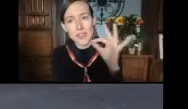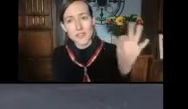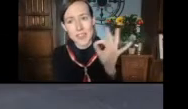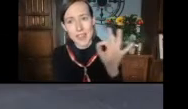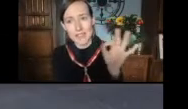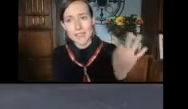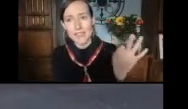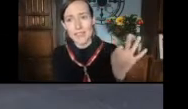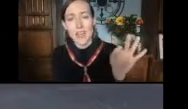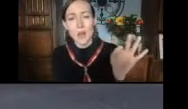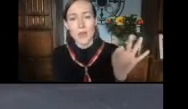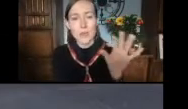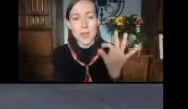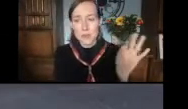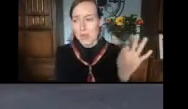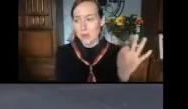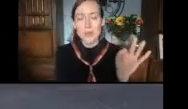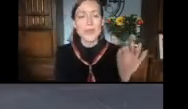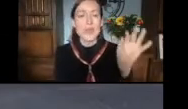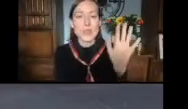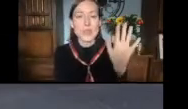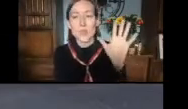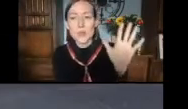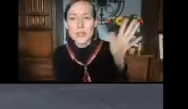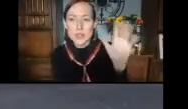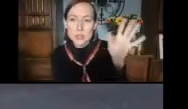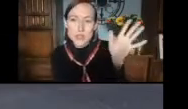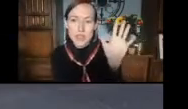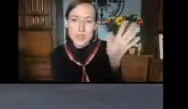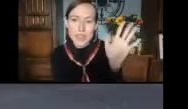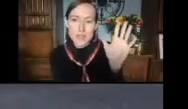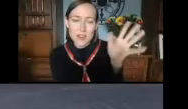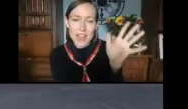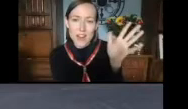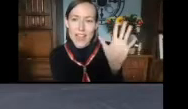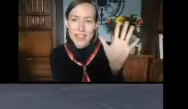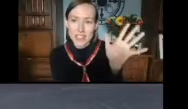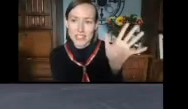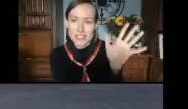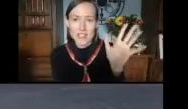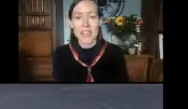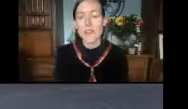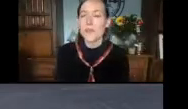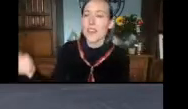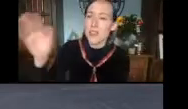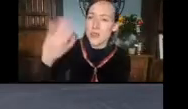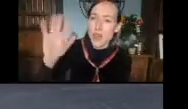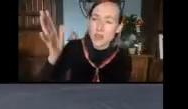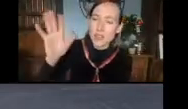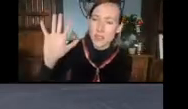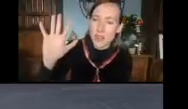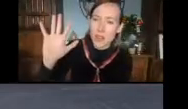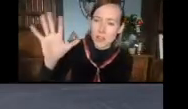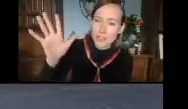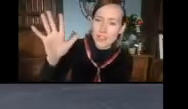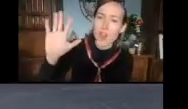our left hand with a pen and paper. So we would use our left hand for our actions, okay? And the others